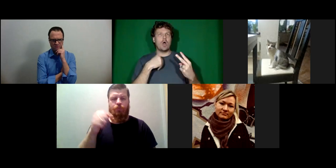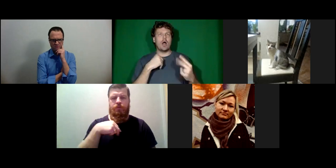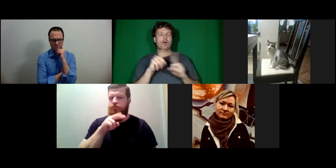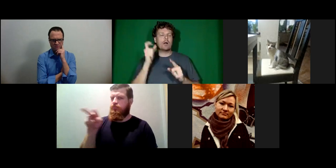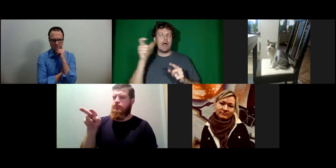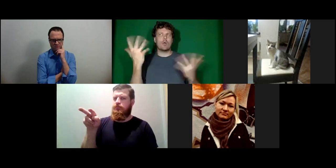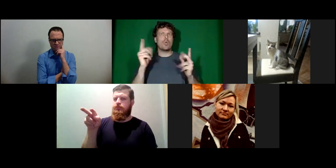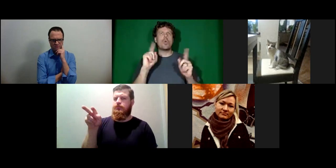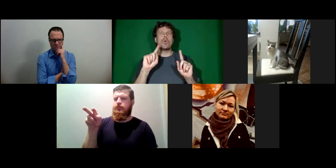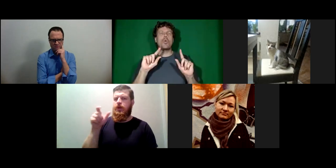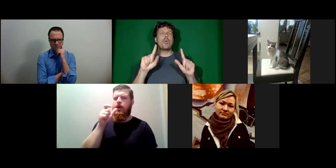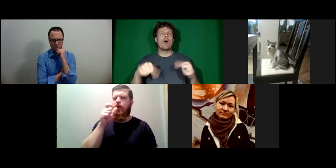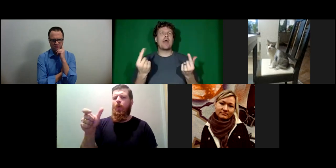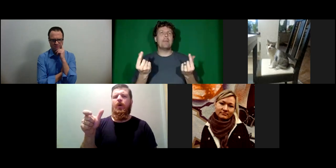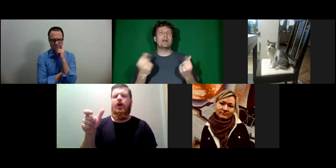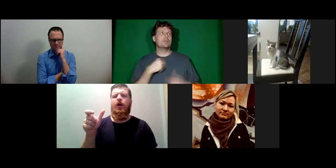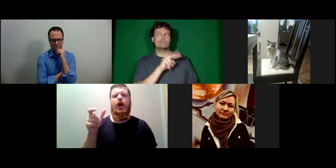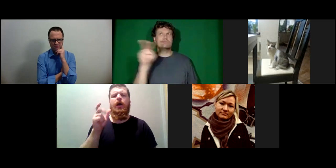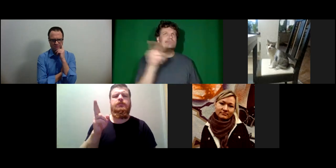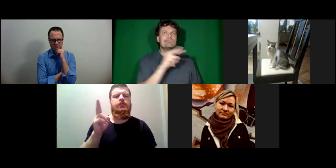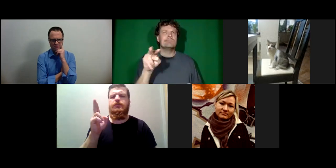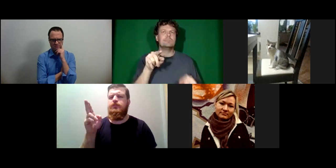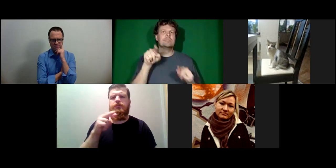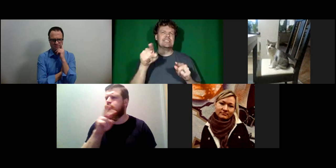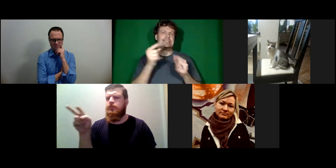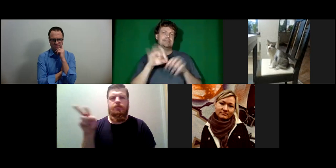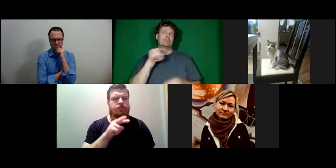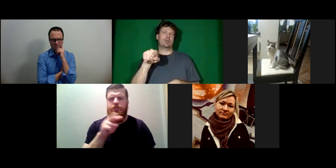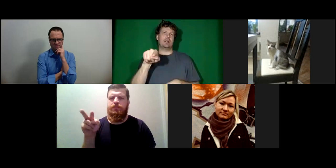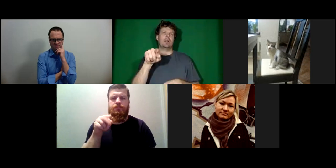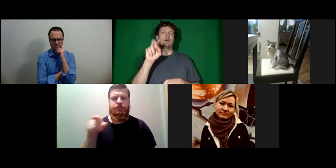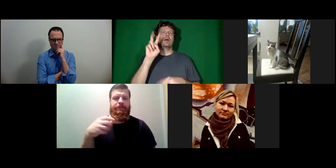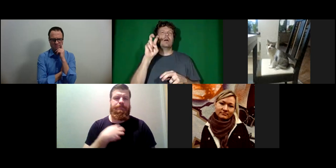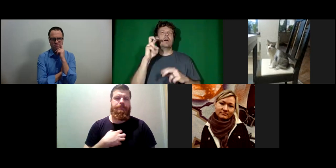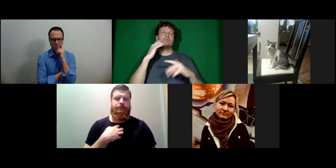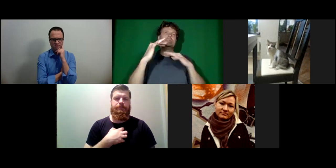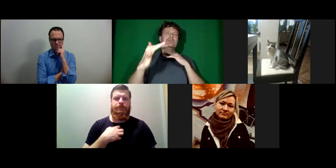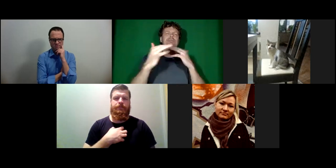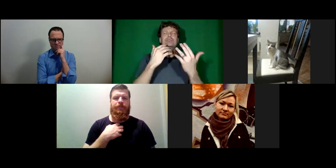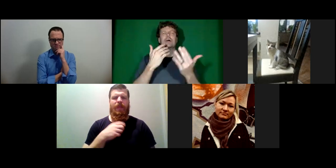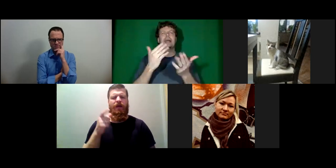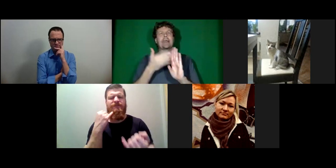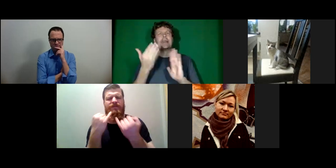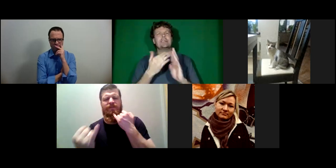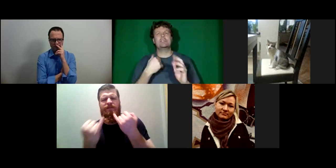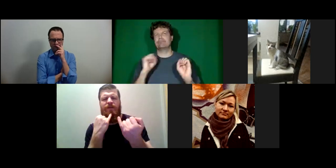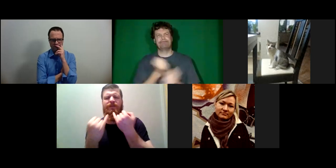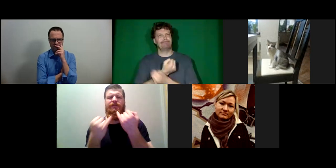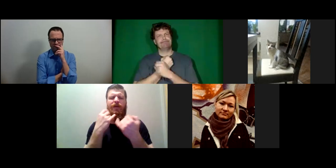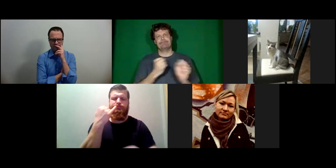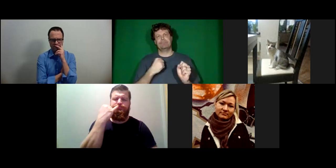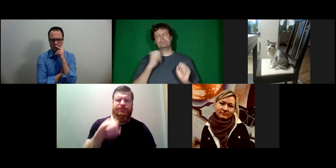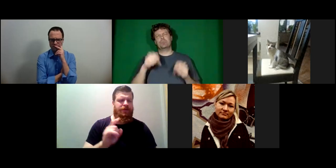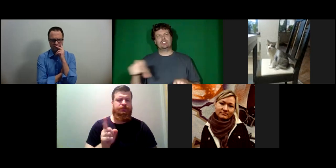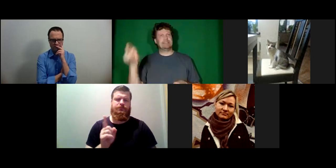I can hear sounds. If someone yells, I can orientate to where the sound is. So that's where I wear hearing